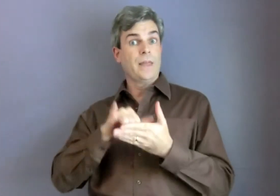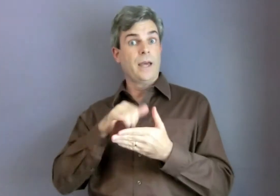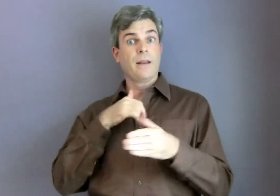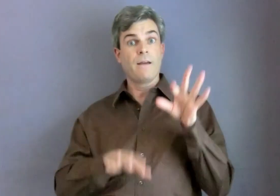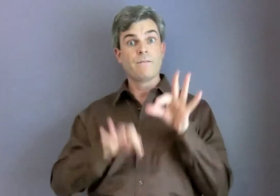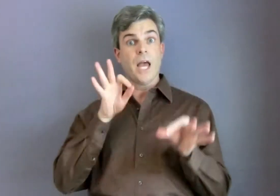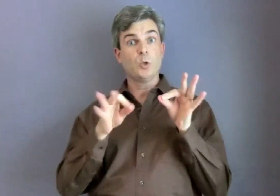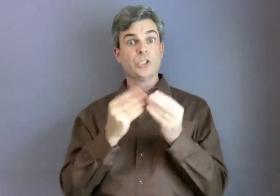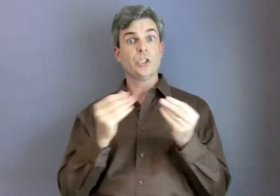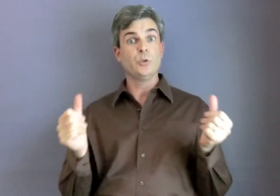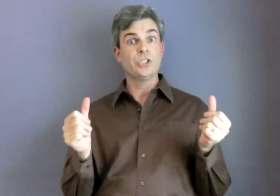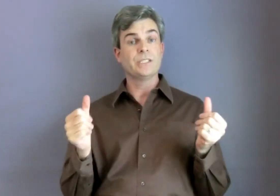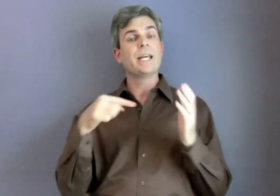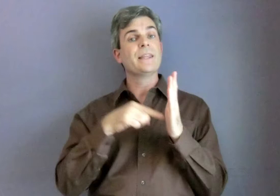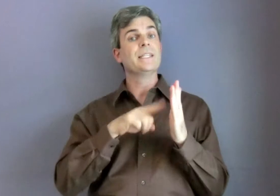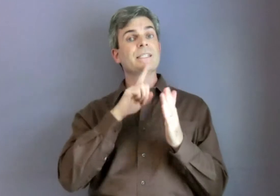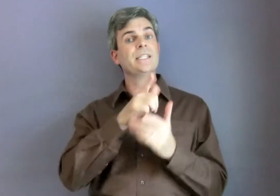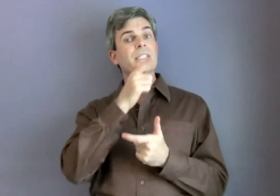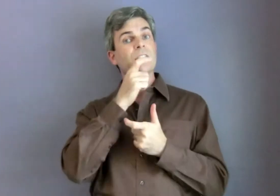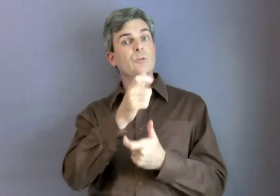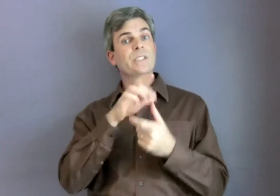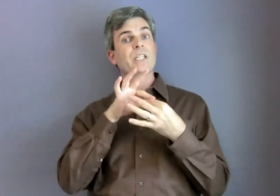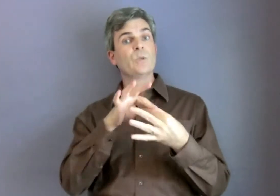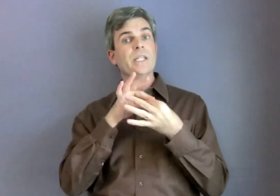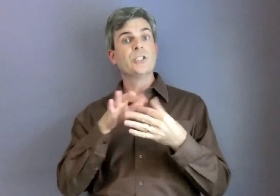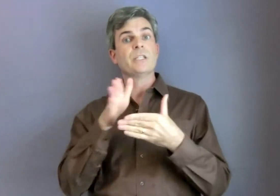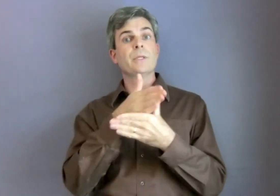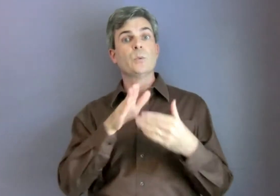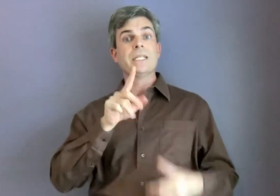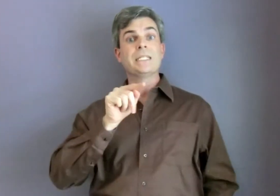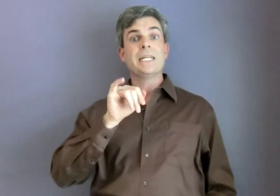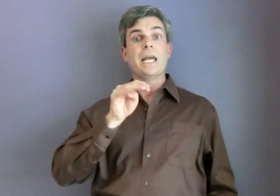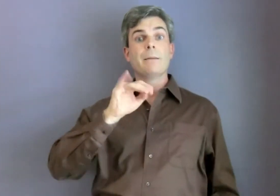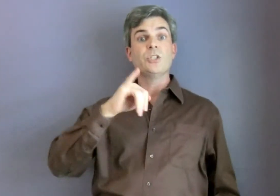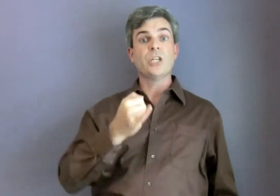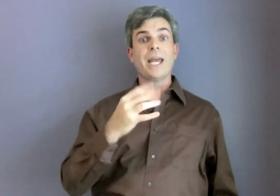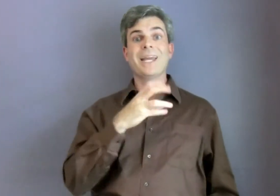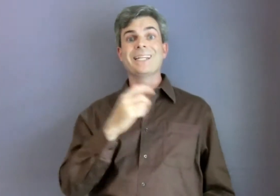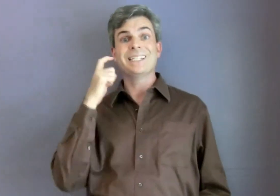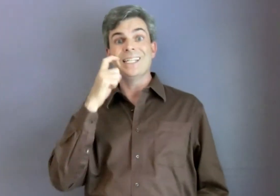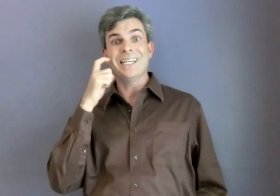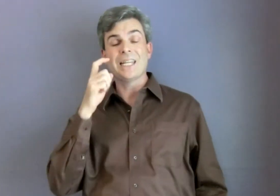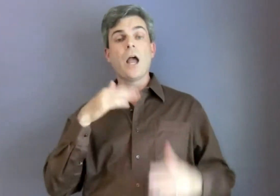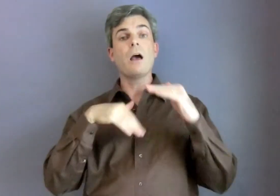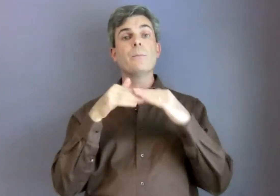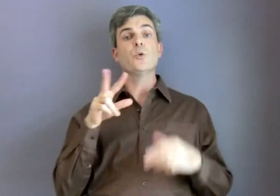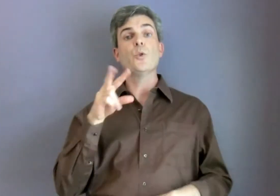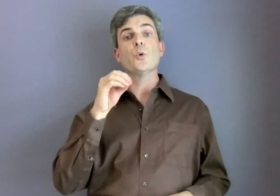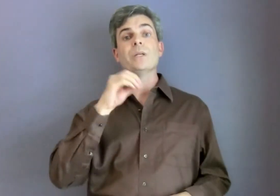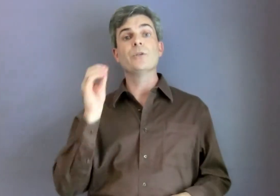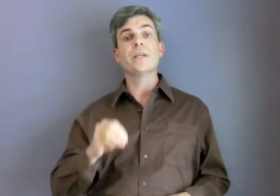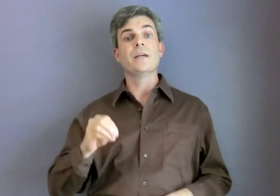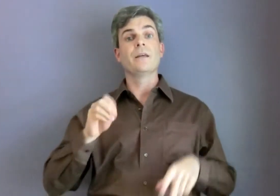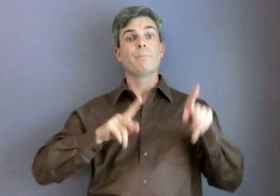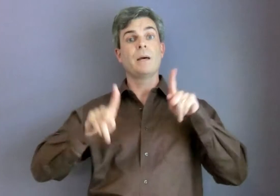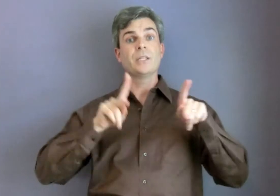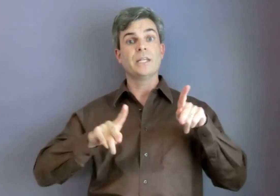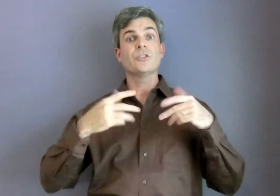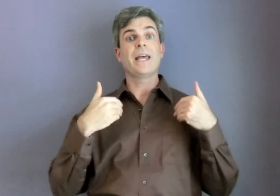this is the interrelationship between the TMJ and the teeth. Up to 30% of the population have a disorder, disease, or dysfunction in the jaw.